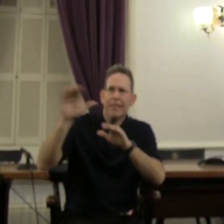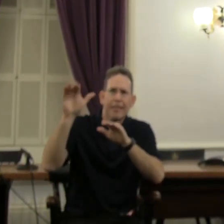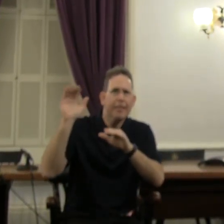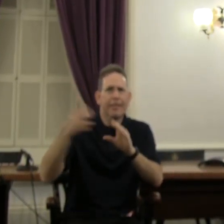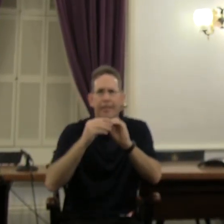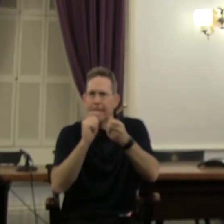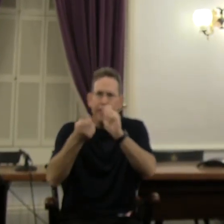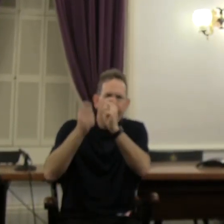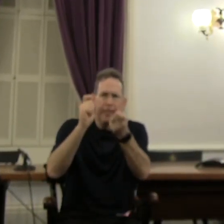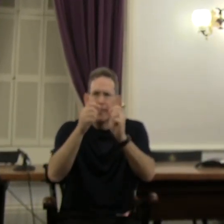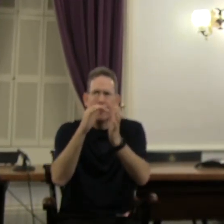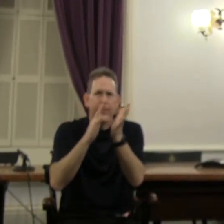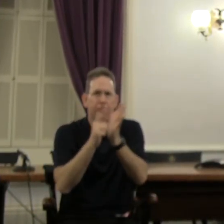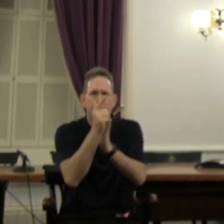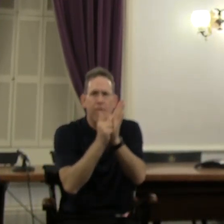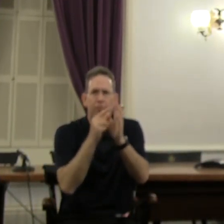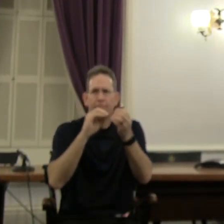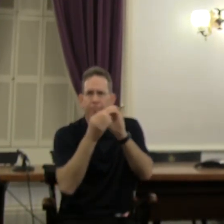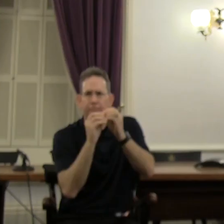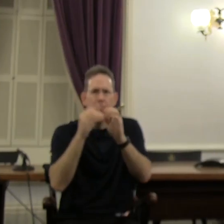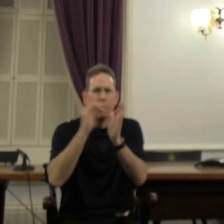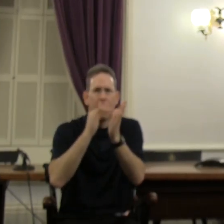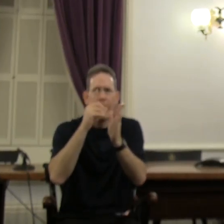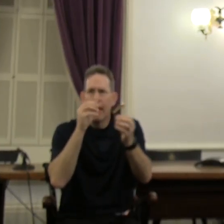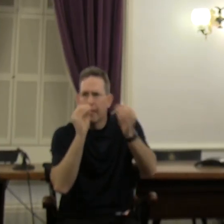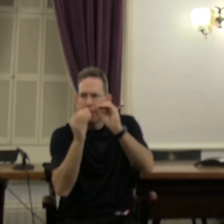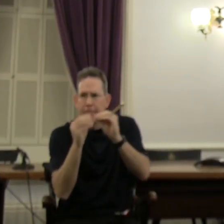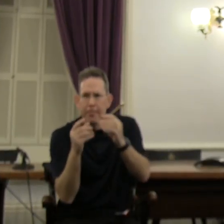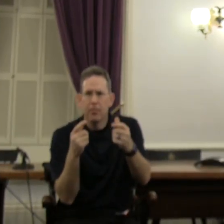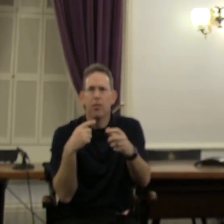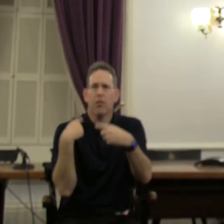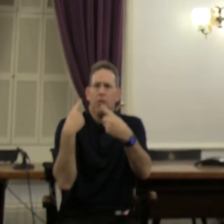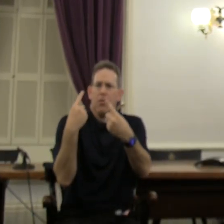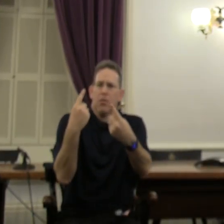MWPD program took effect in the state of Vermont.